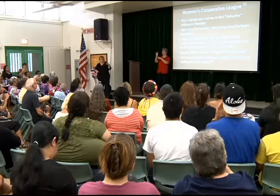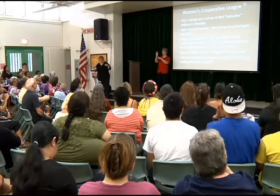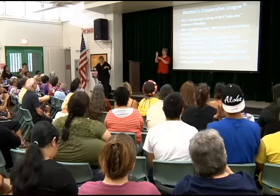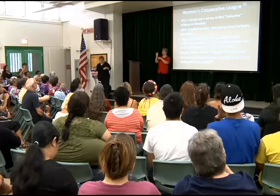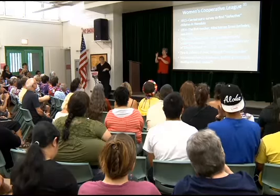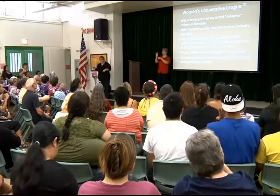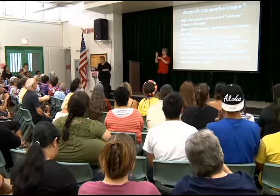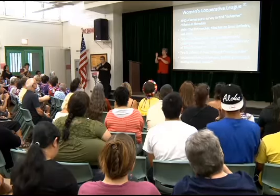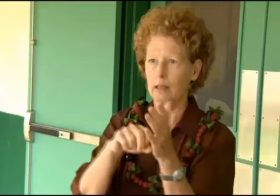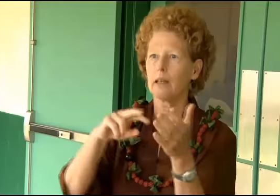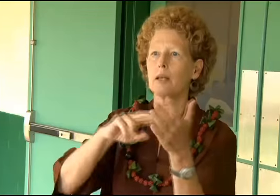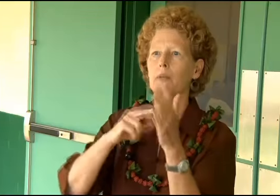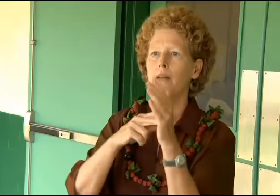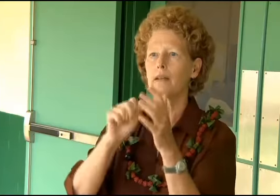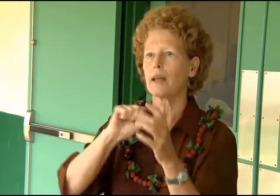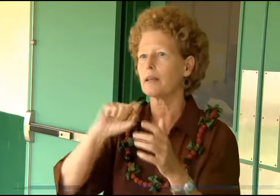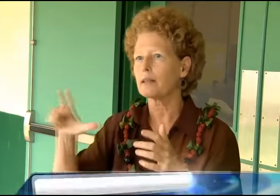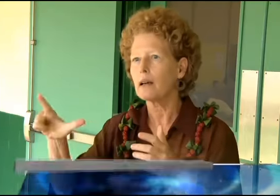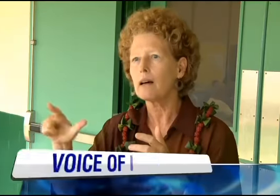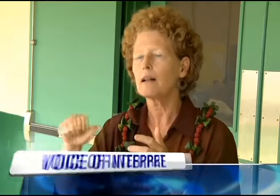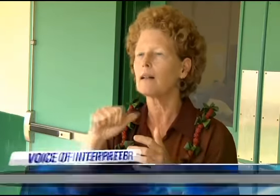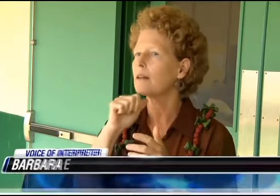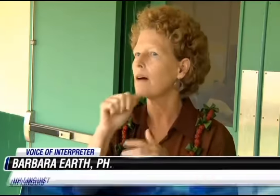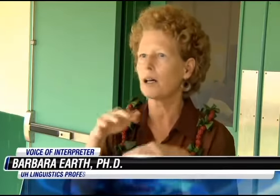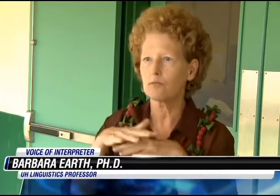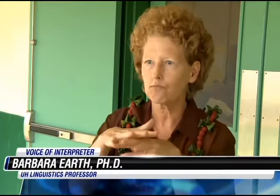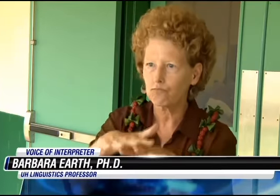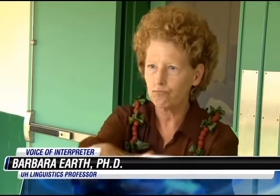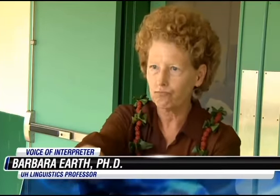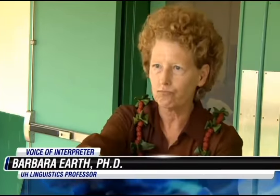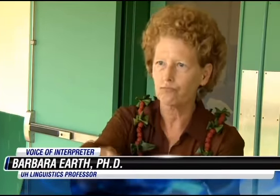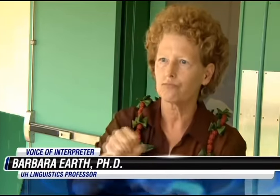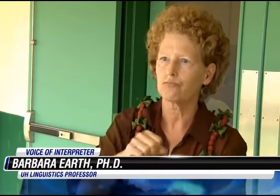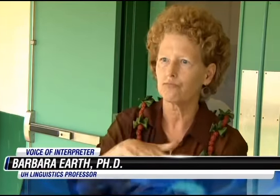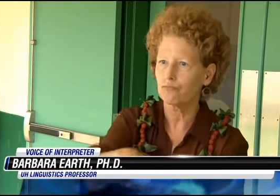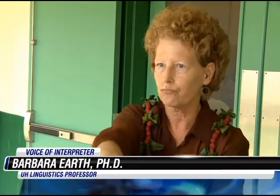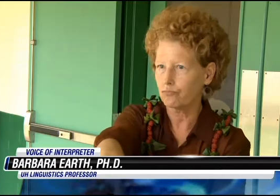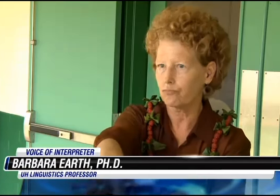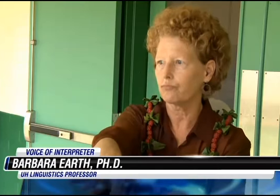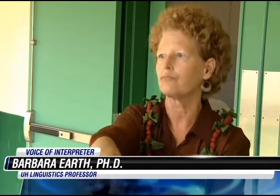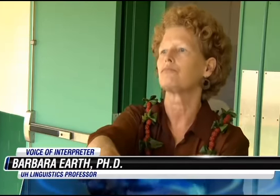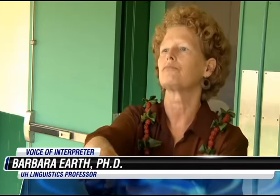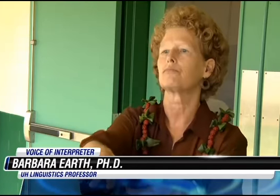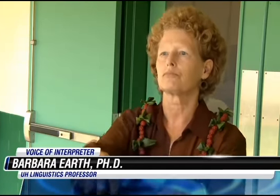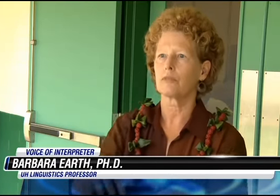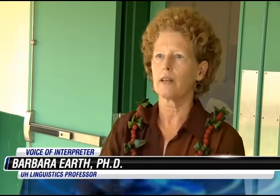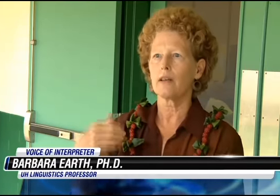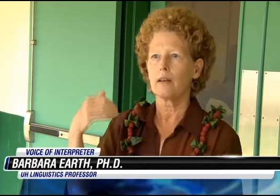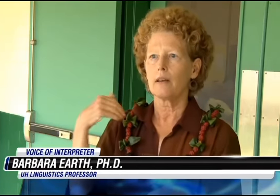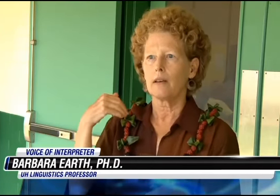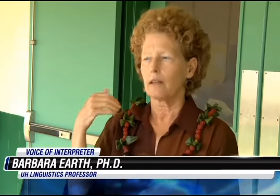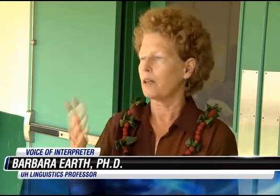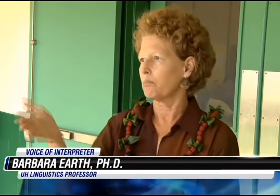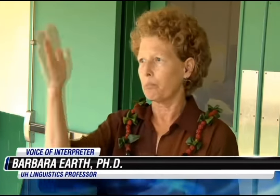is the last to become a state, which means that American Sign Language had not influenced Hawaii until much